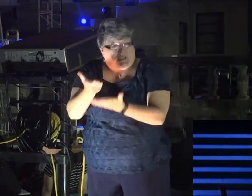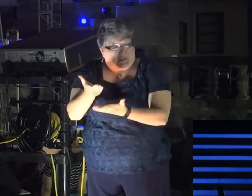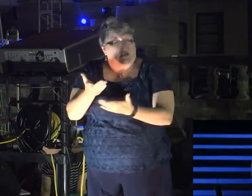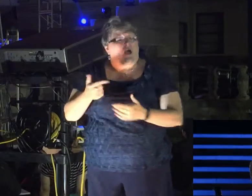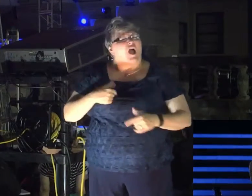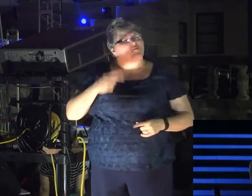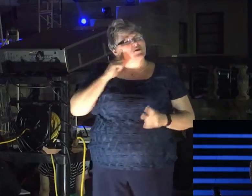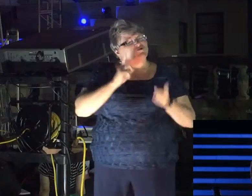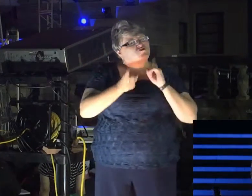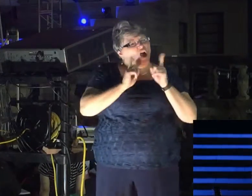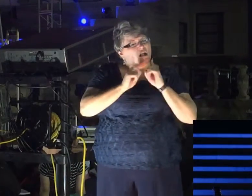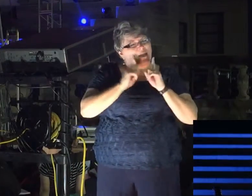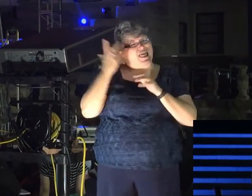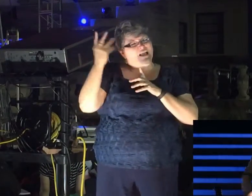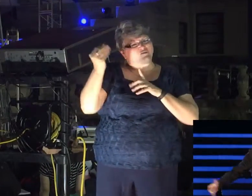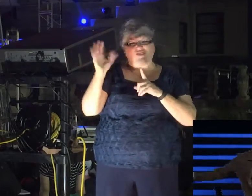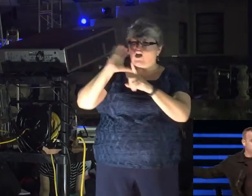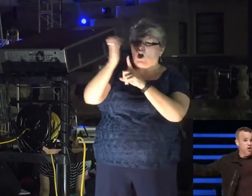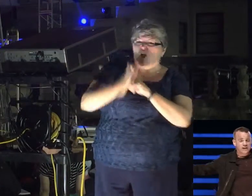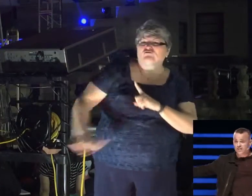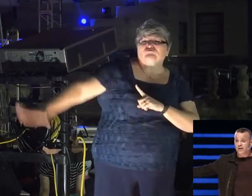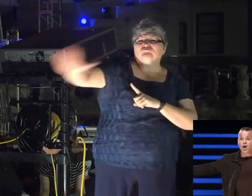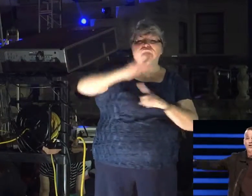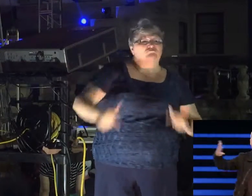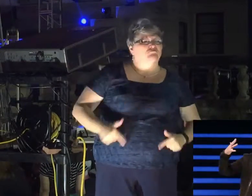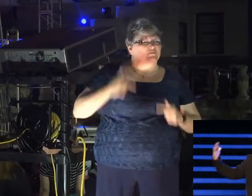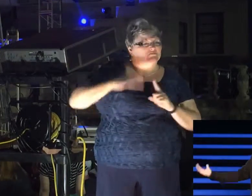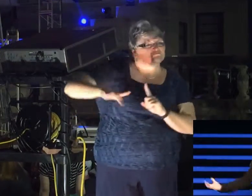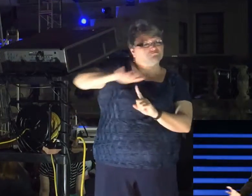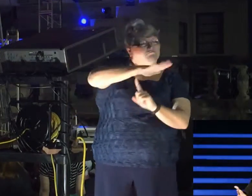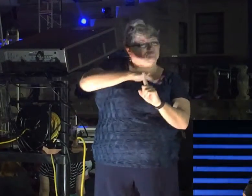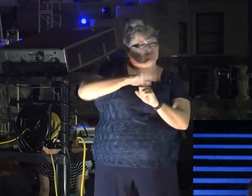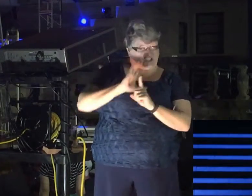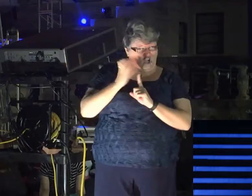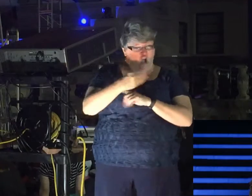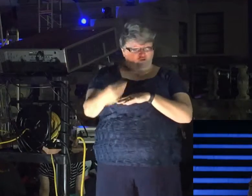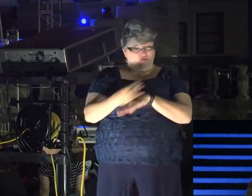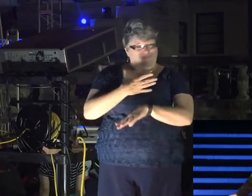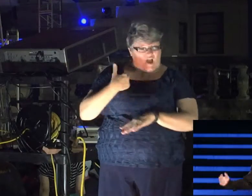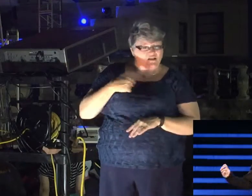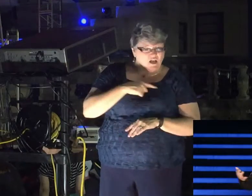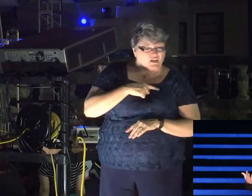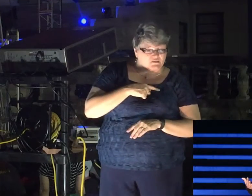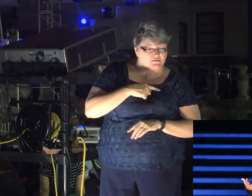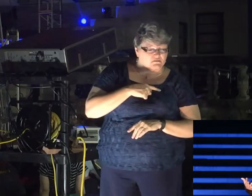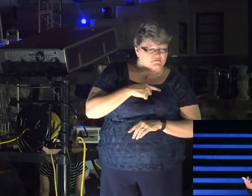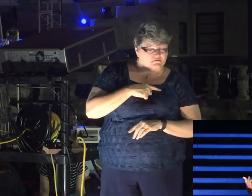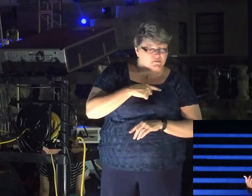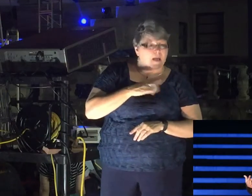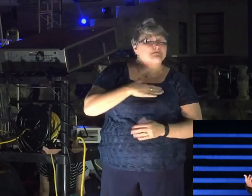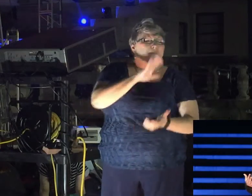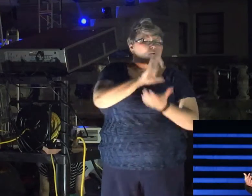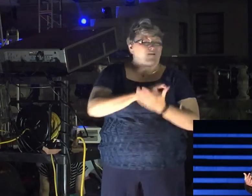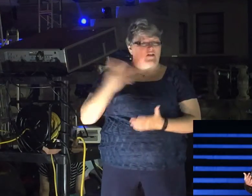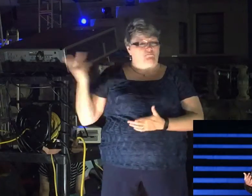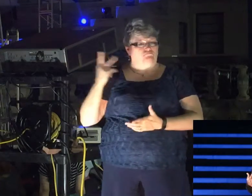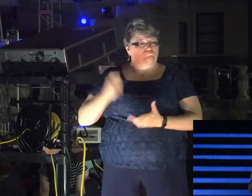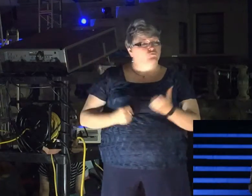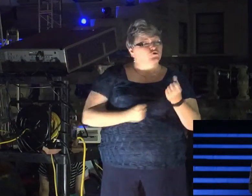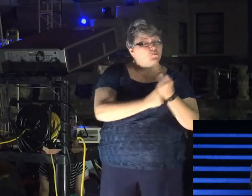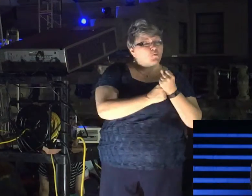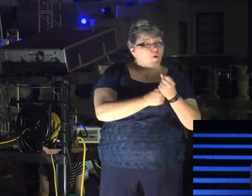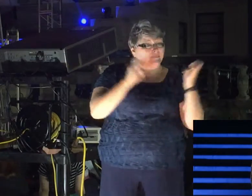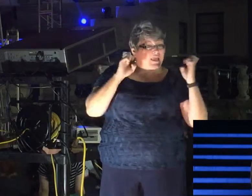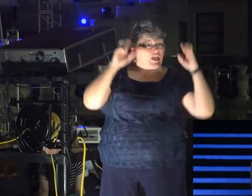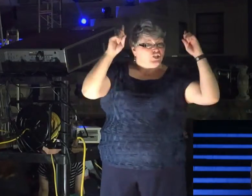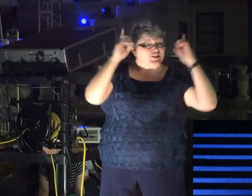where we need to be. And I want to talk about externally the culture you live in, because culture affects us. My wife